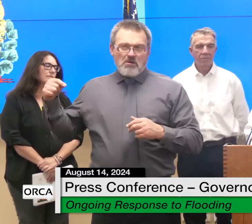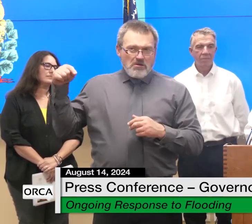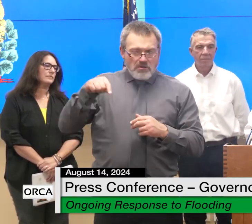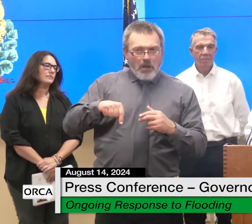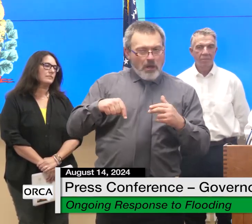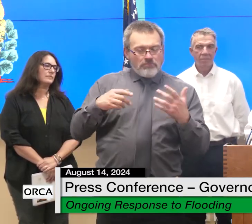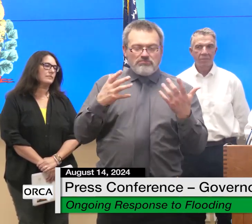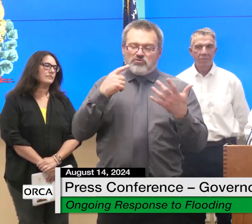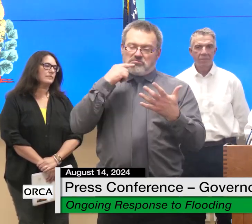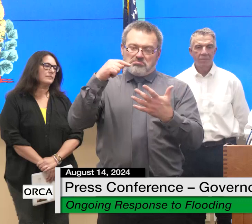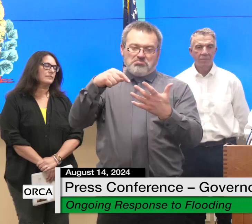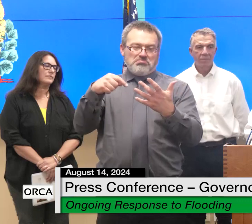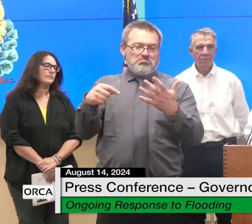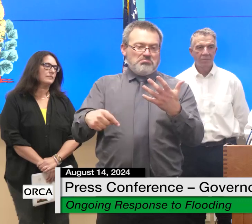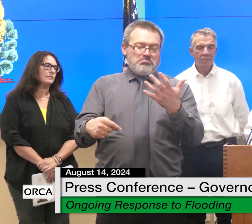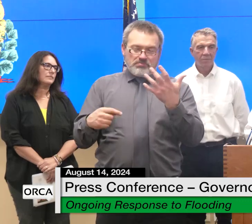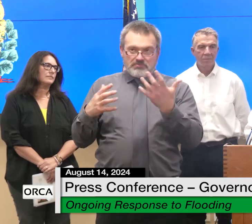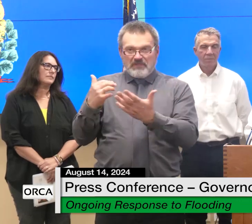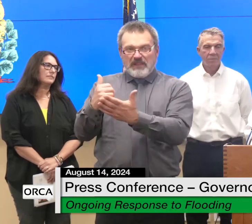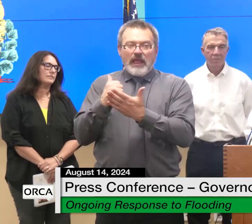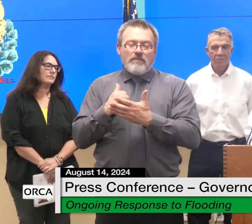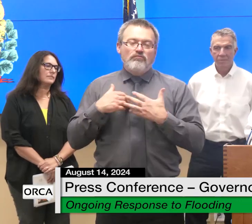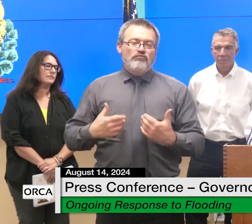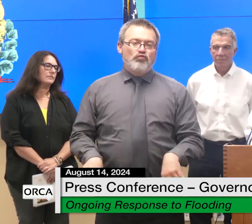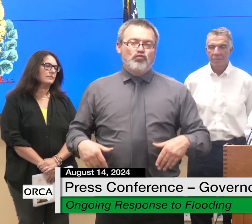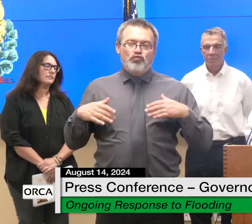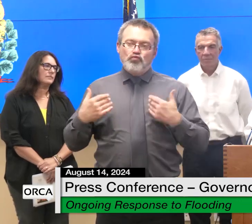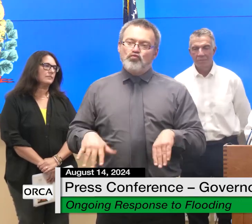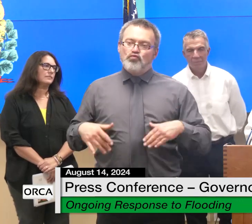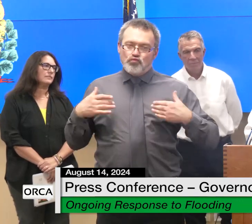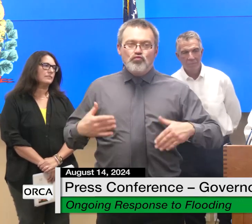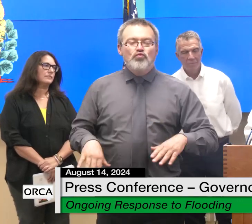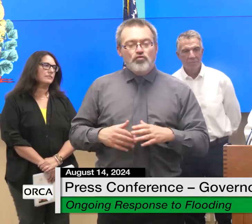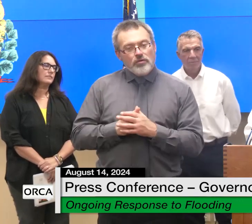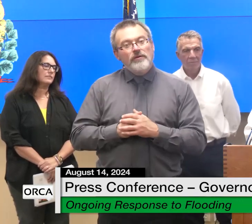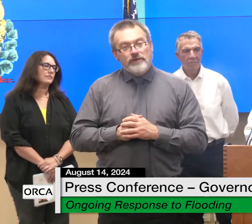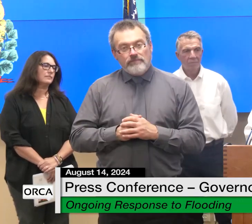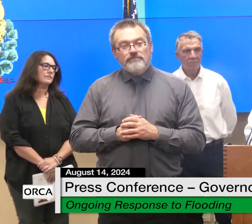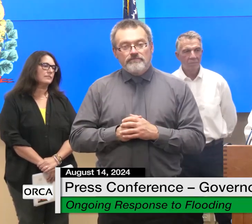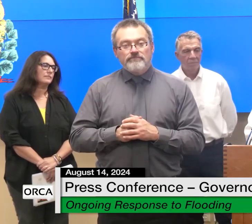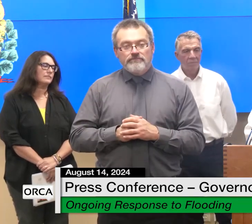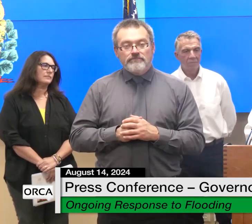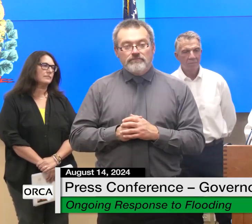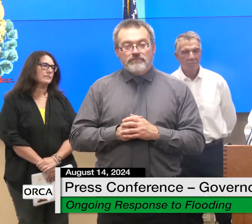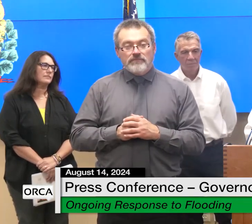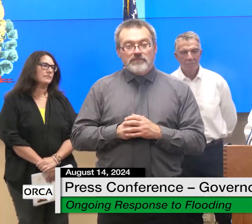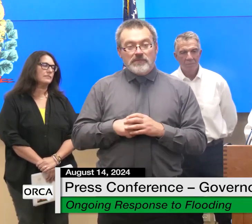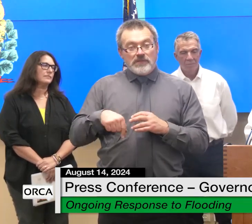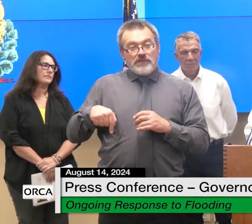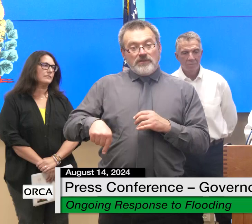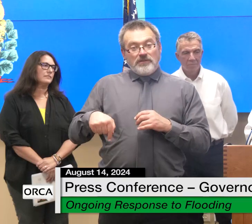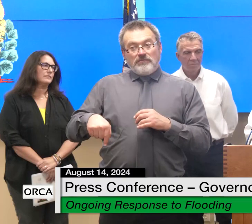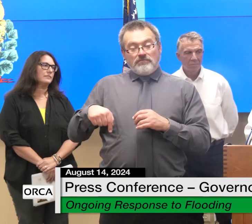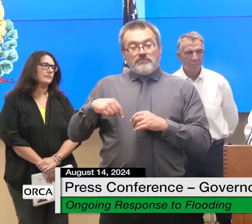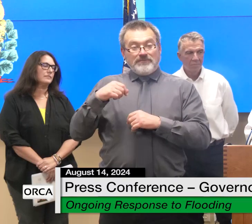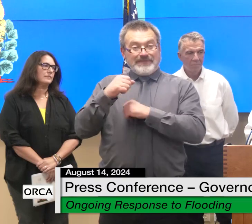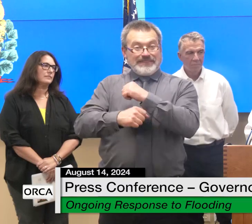help. Please visit our 2024 flood recovery website at